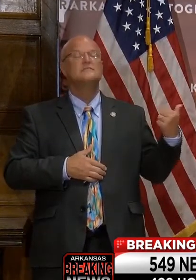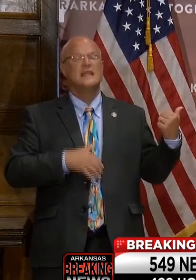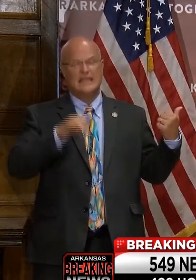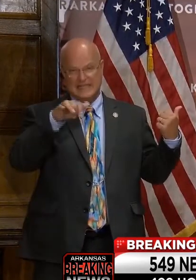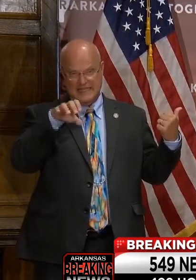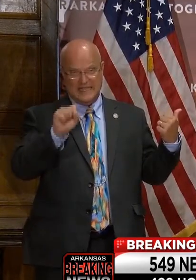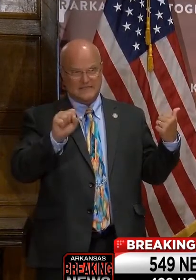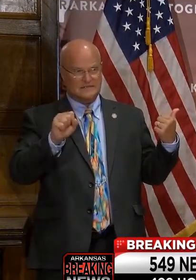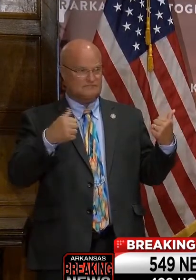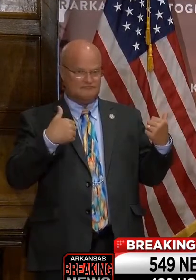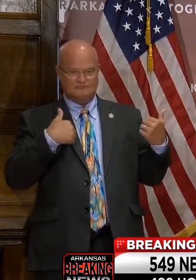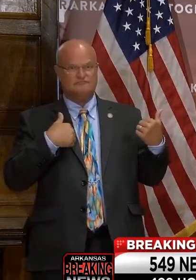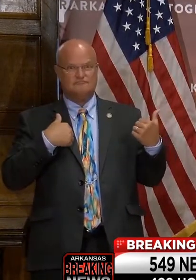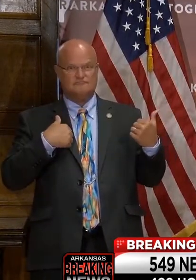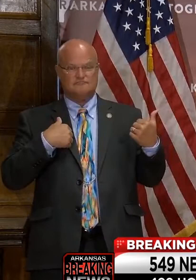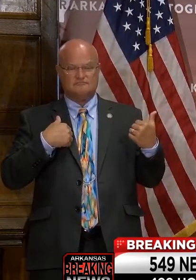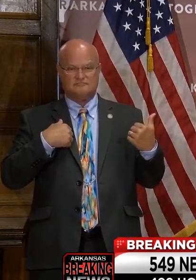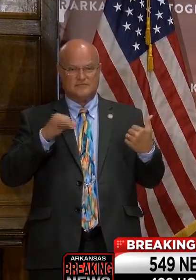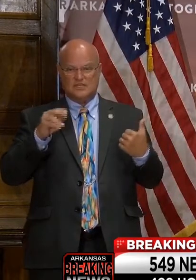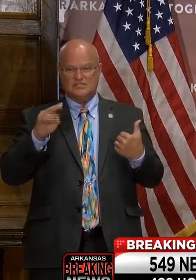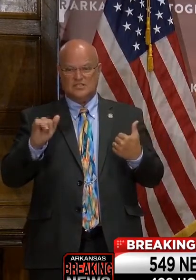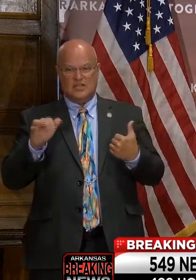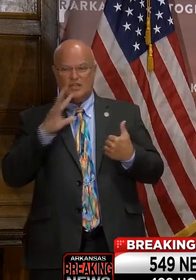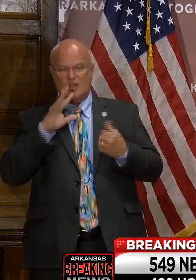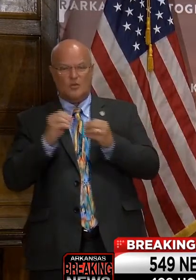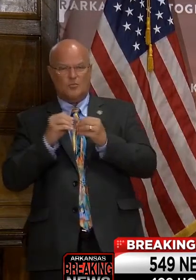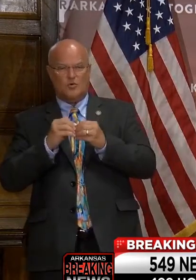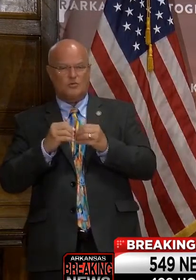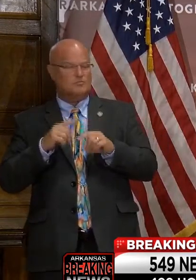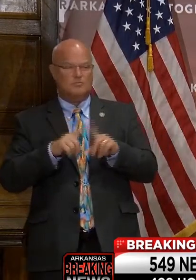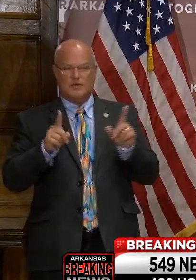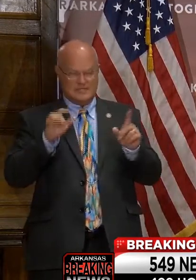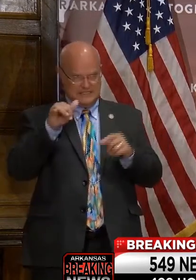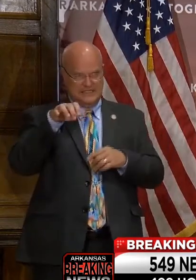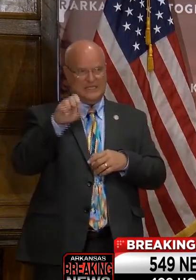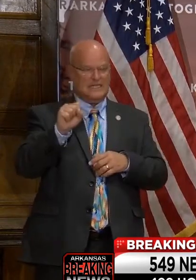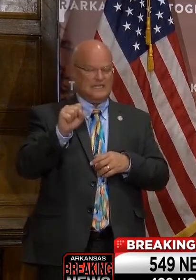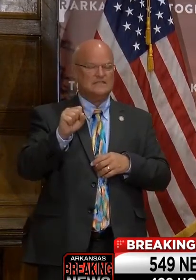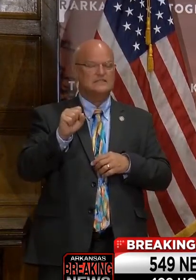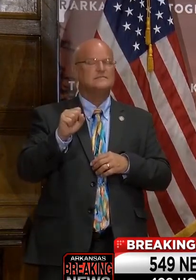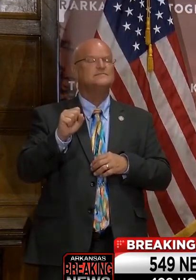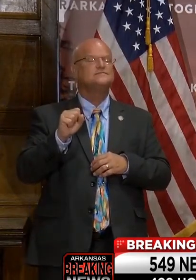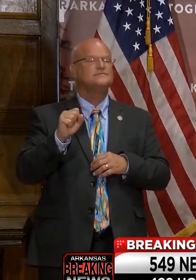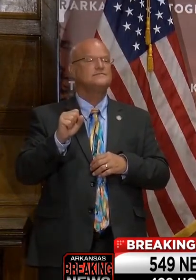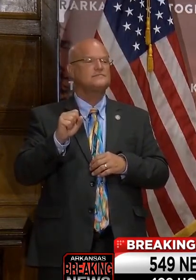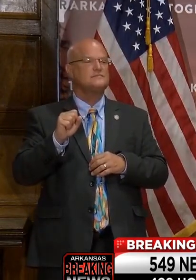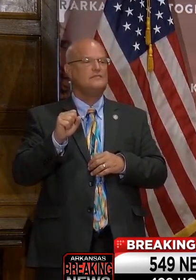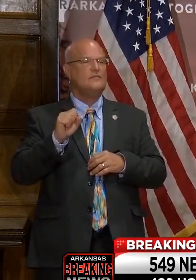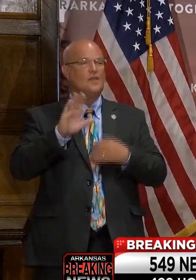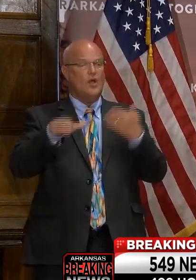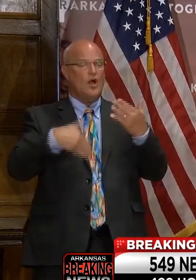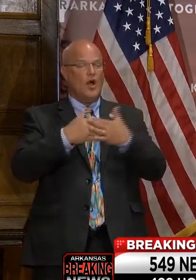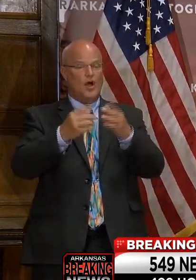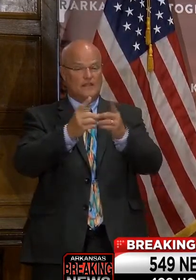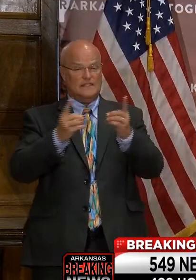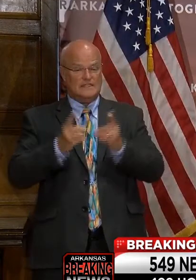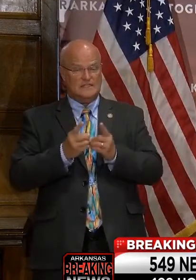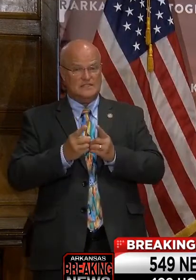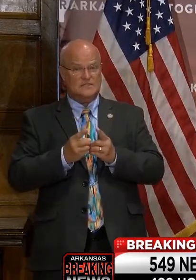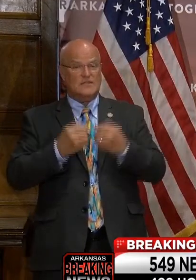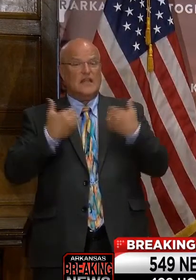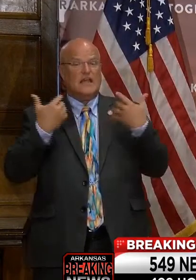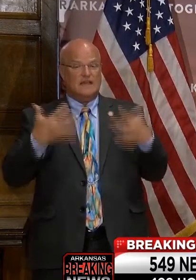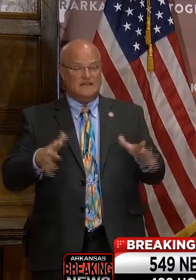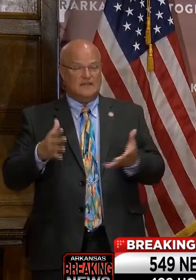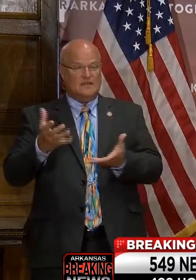Yes. I mean, and Johnny can supplement this if I have anything inaccurate in this, but all the districts, one, have